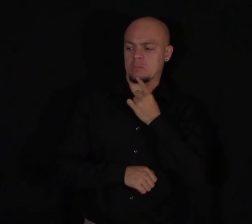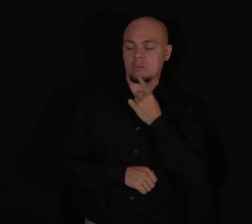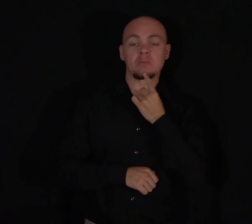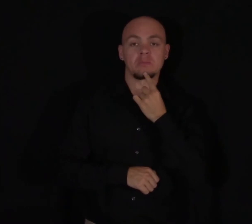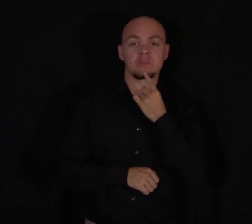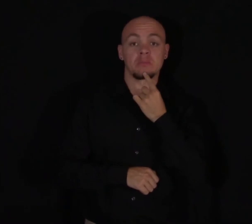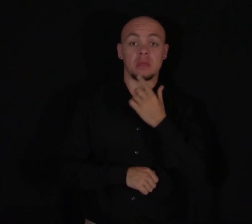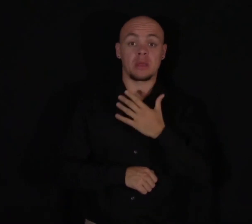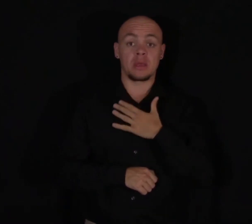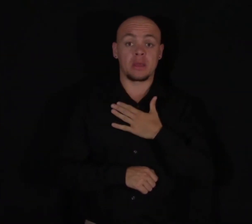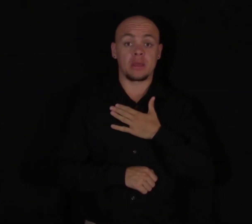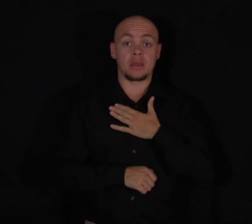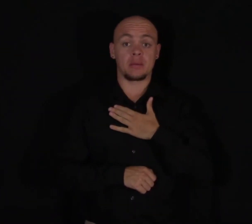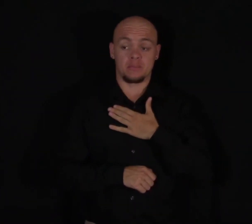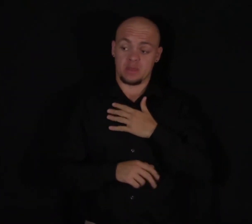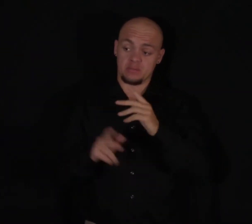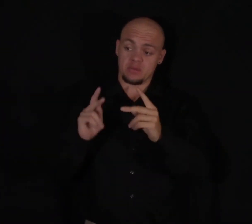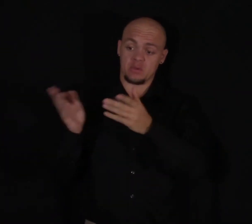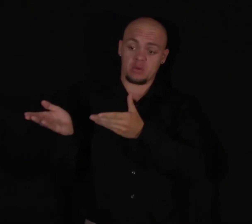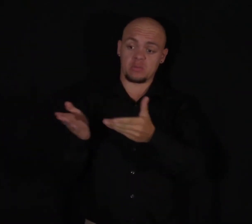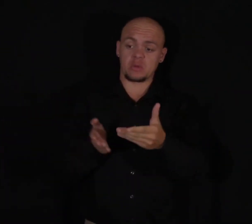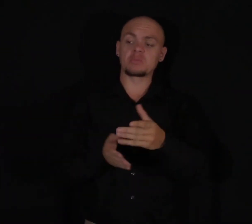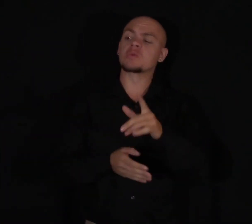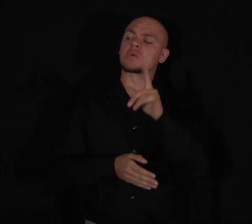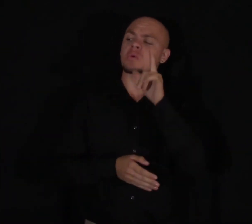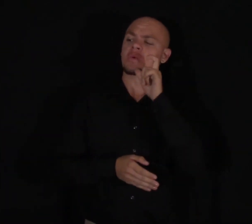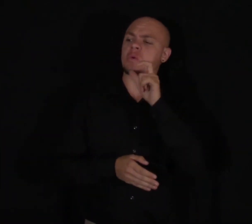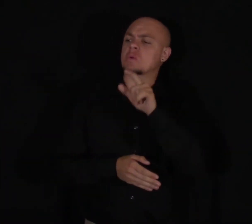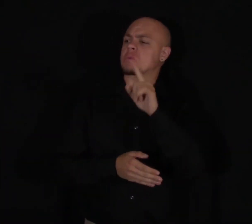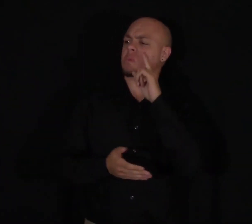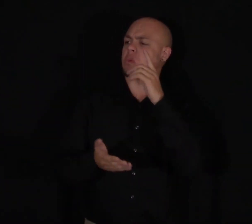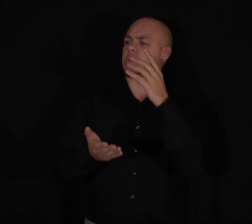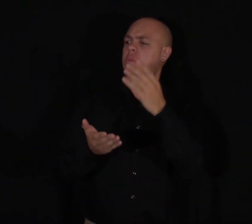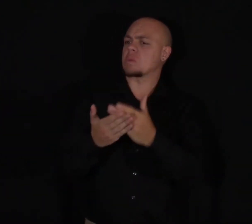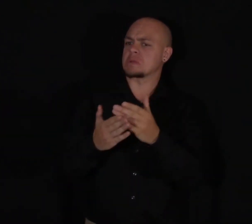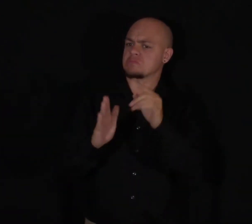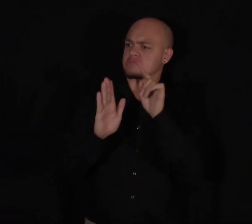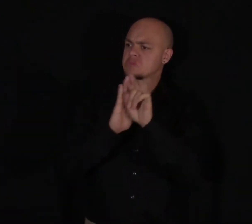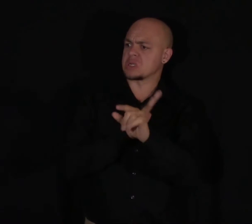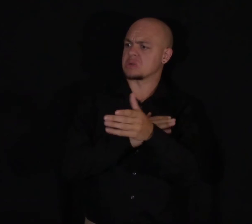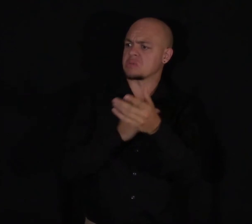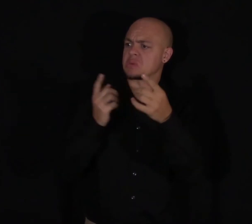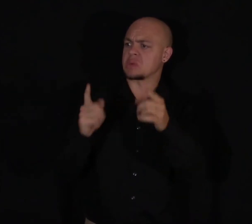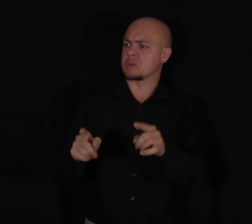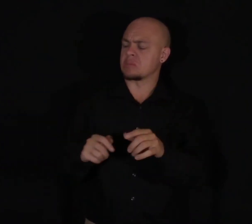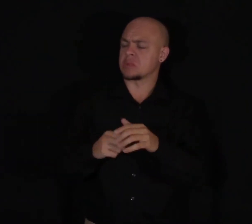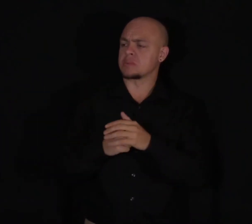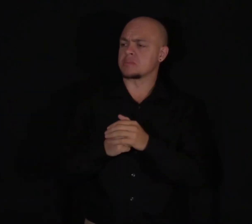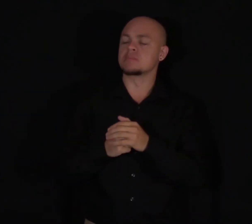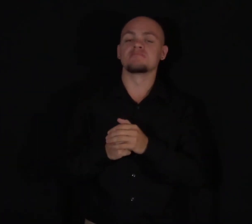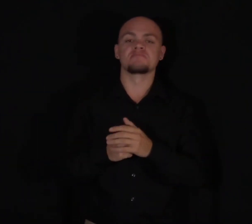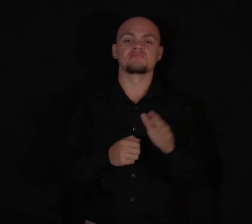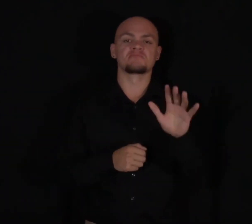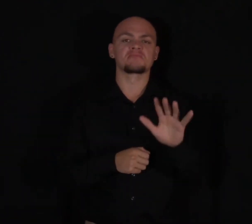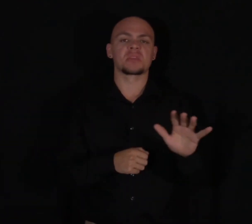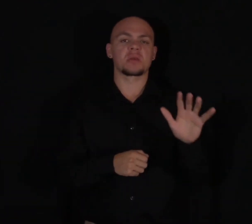my conductors, he asked who appeared as witnesses on this occasion. About half a dozen men came